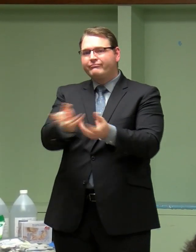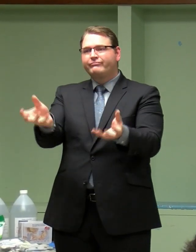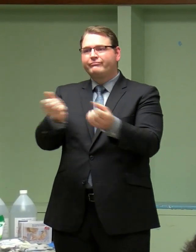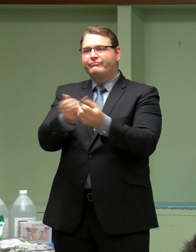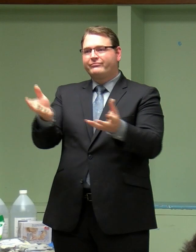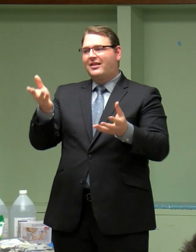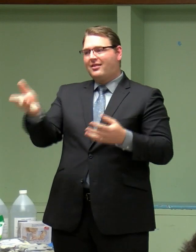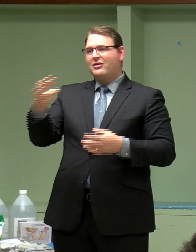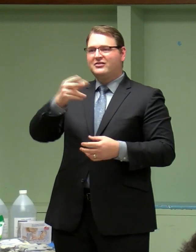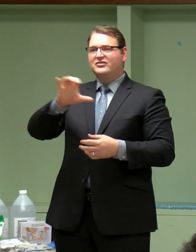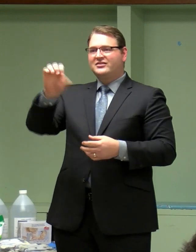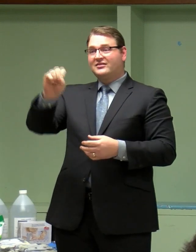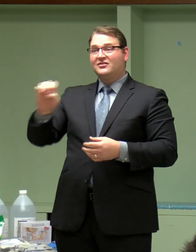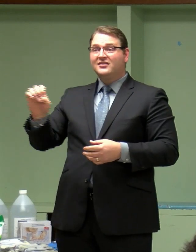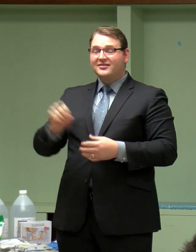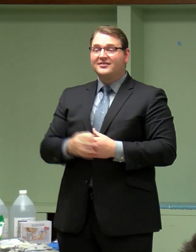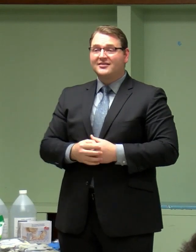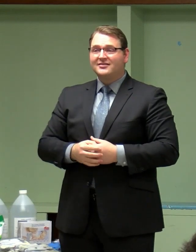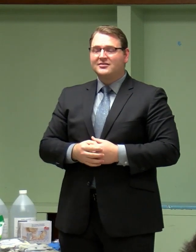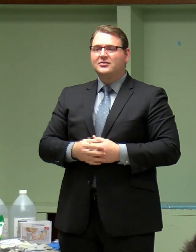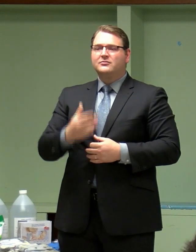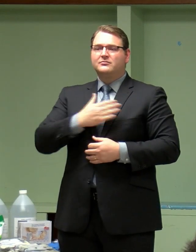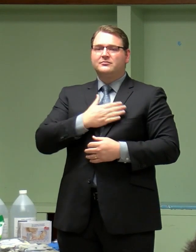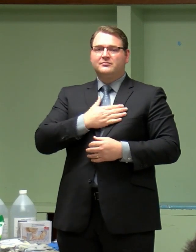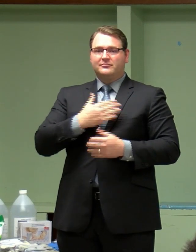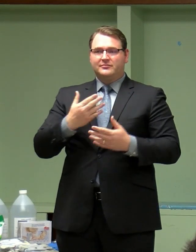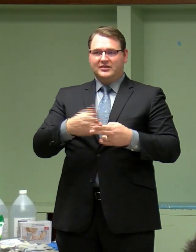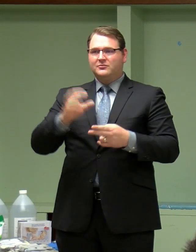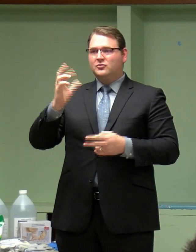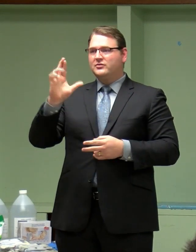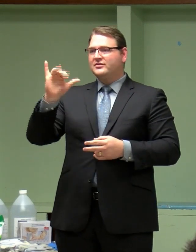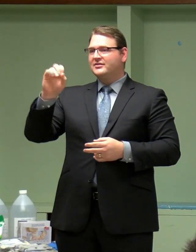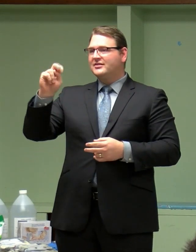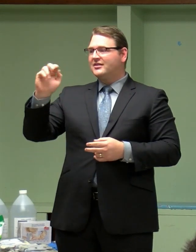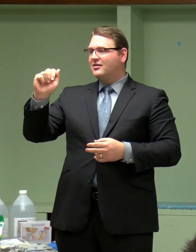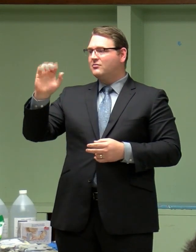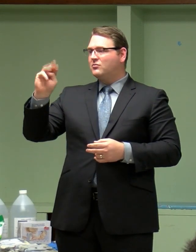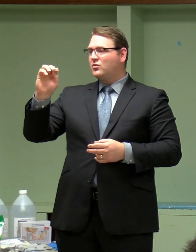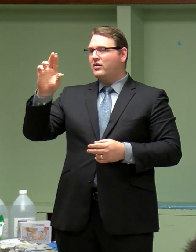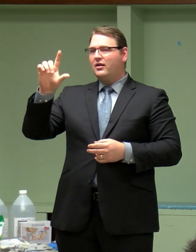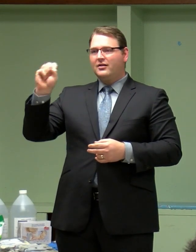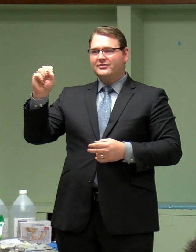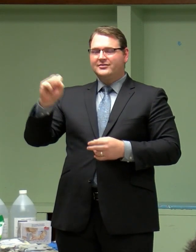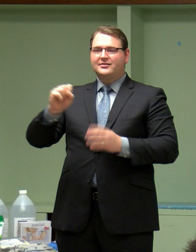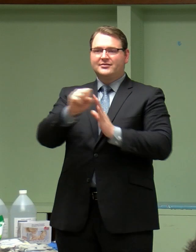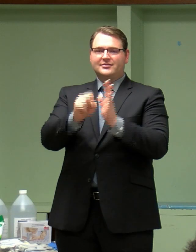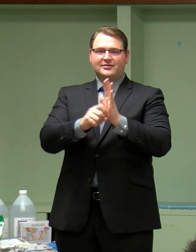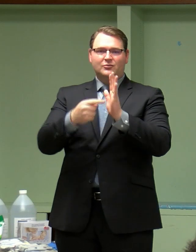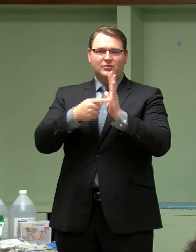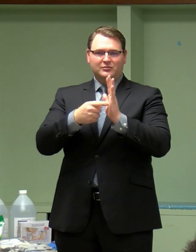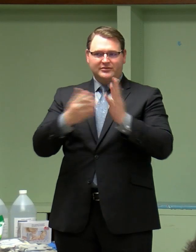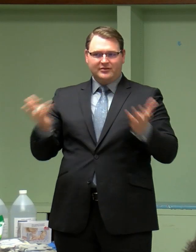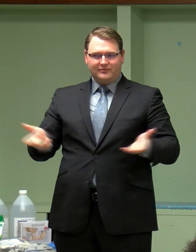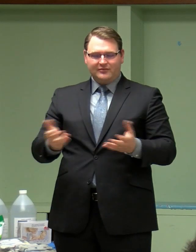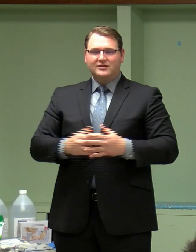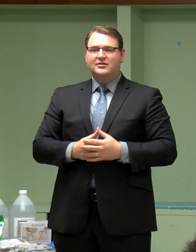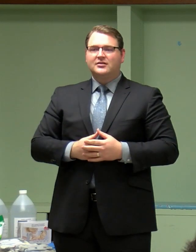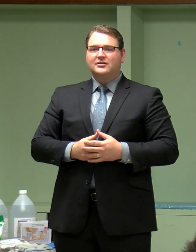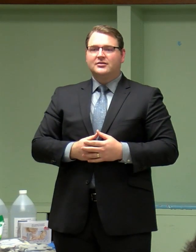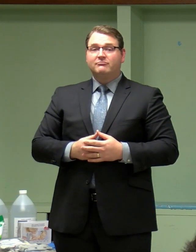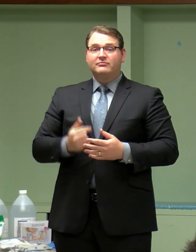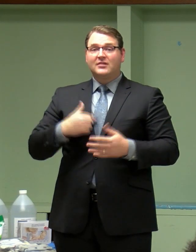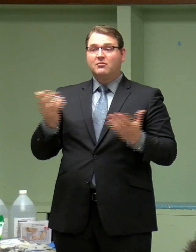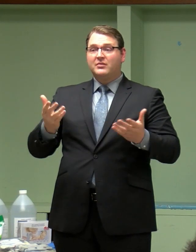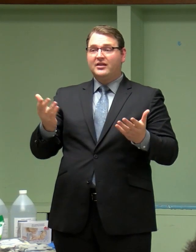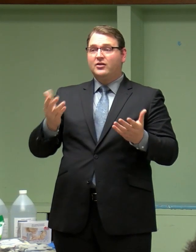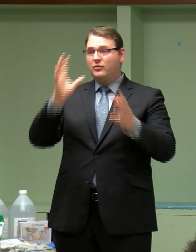Southeast campus. I'm State Representative Christina Morales, but today I'm here as president of the Felix and Angela